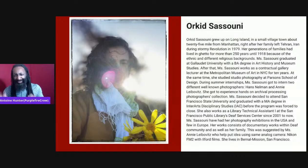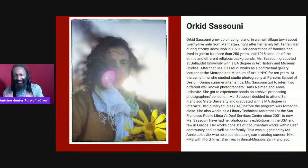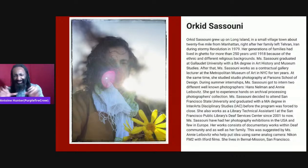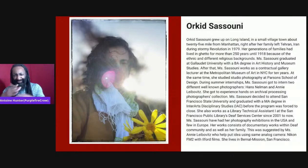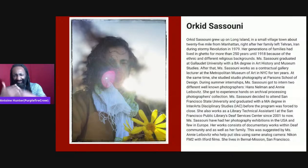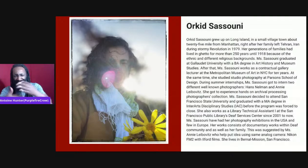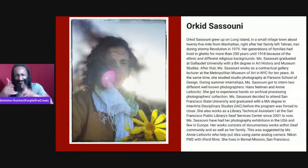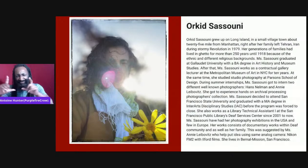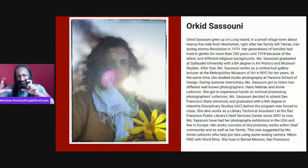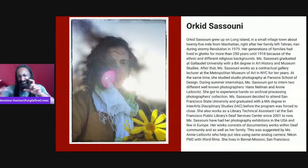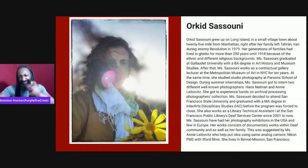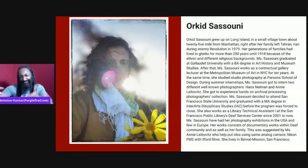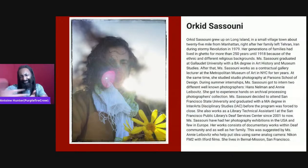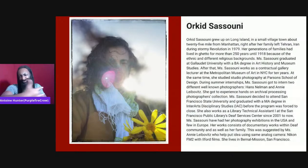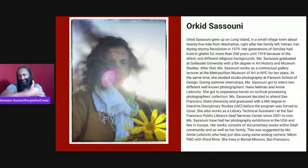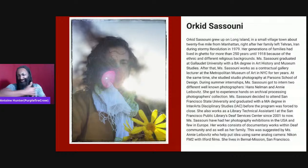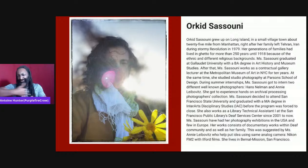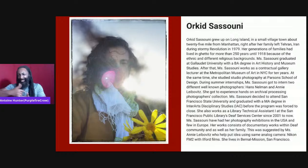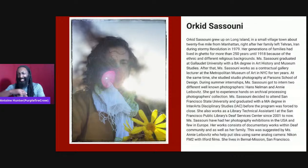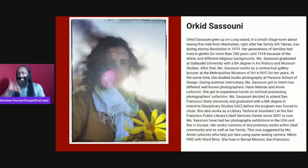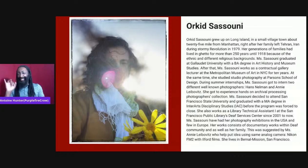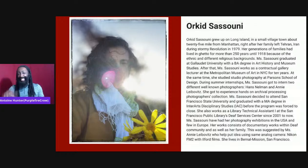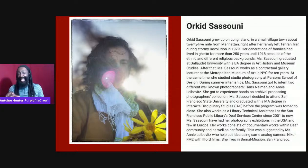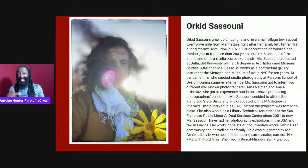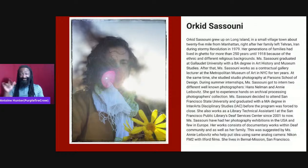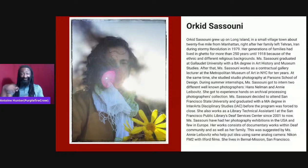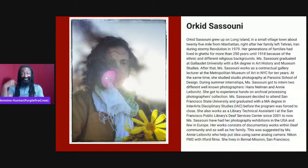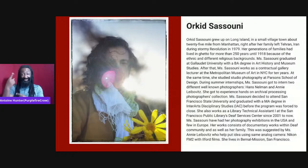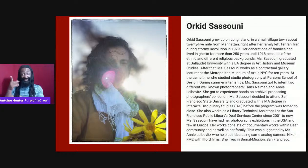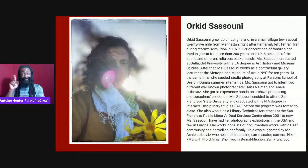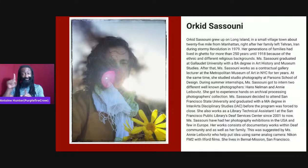A lot of different hands-on experience, a wealth of